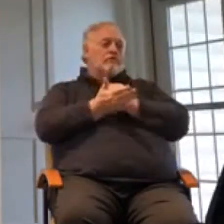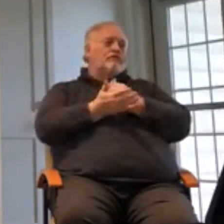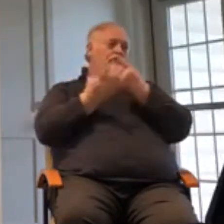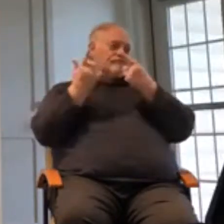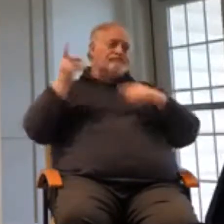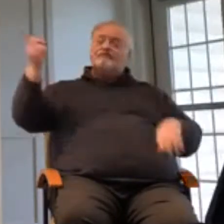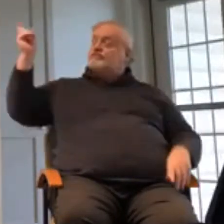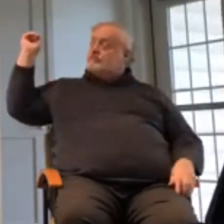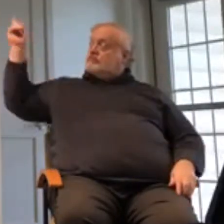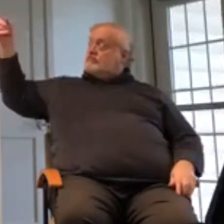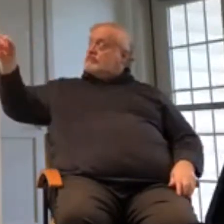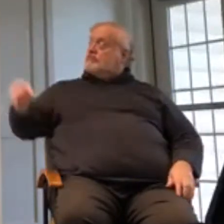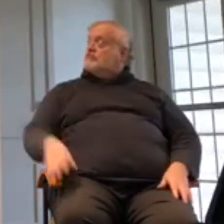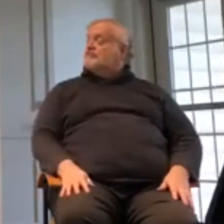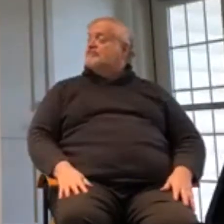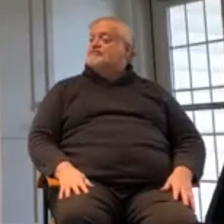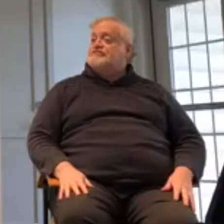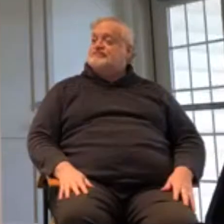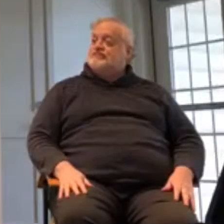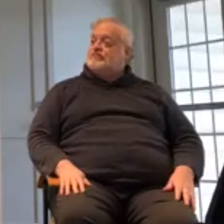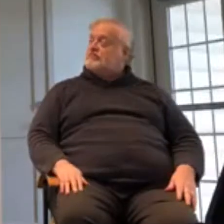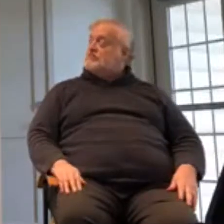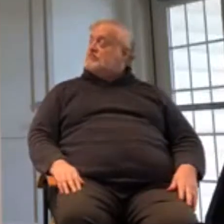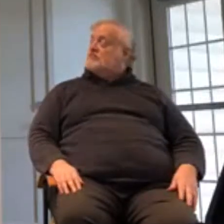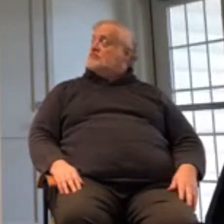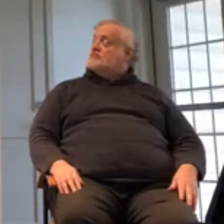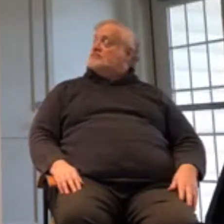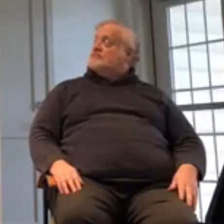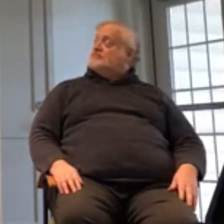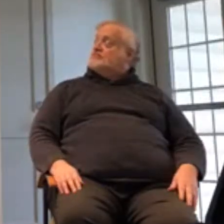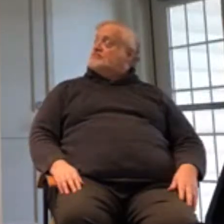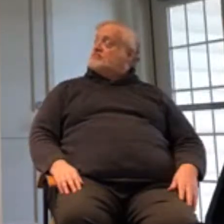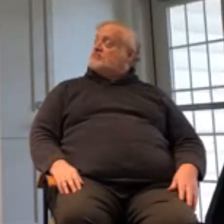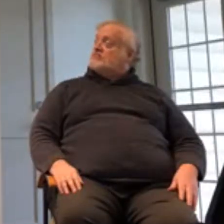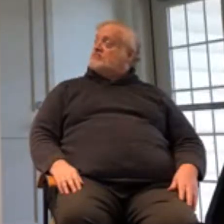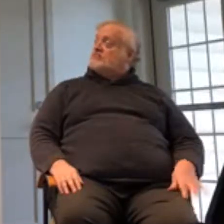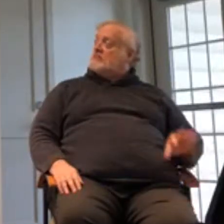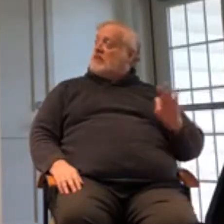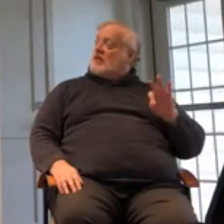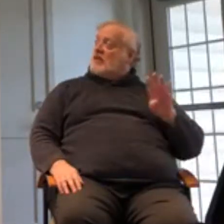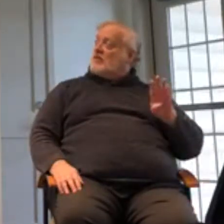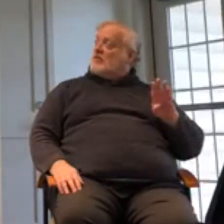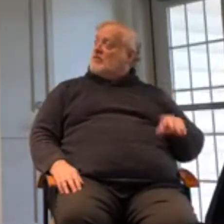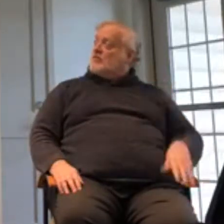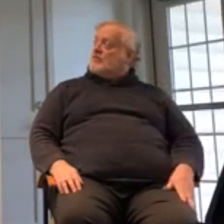our website or through our Facebook page,